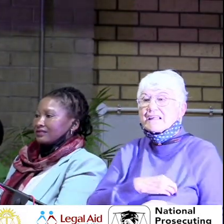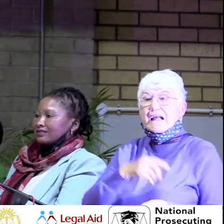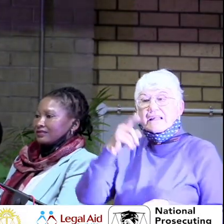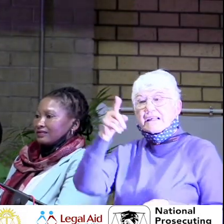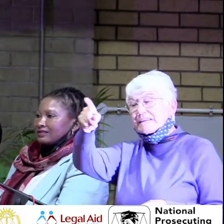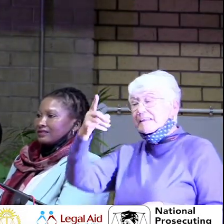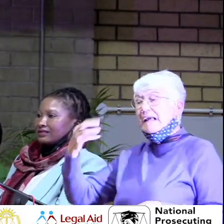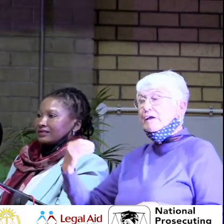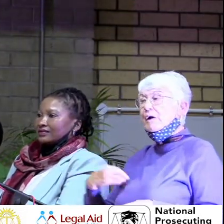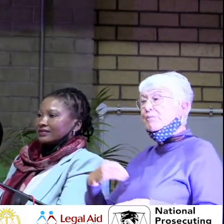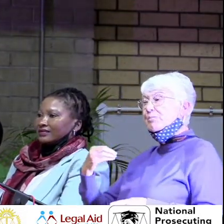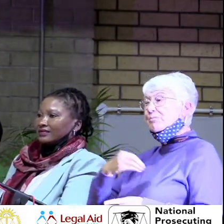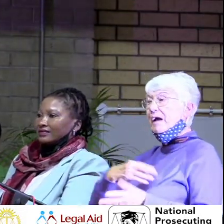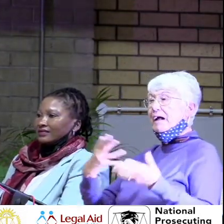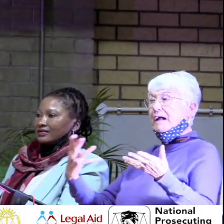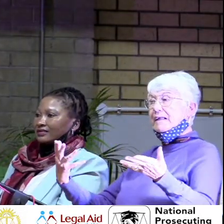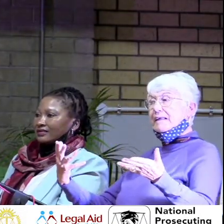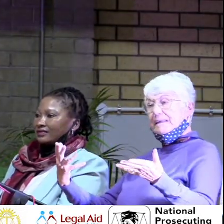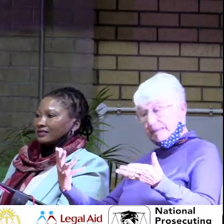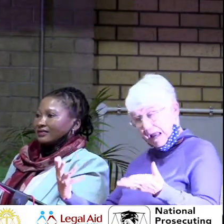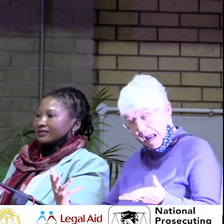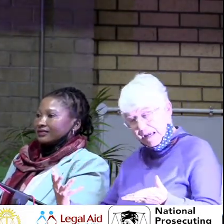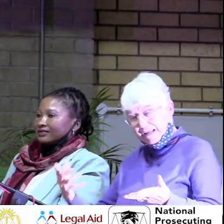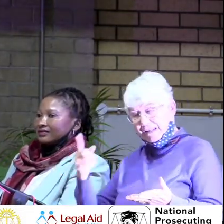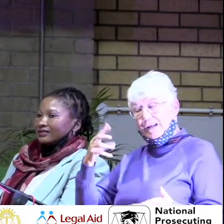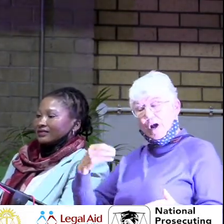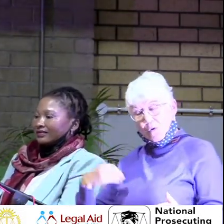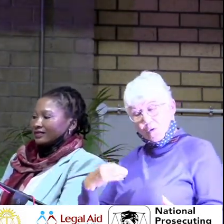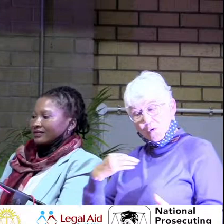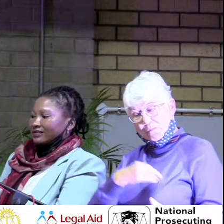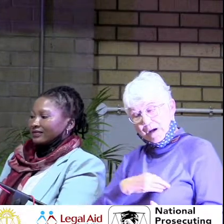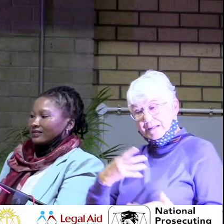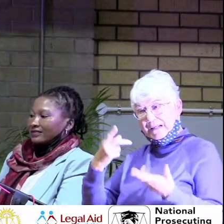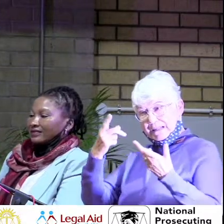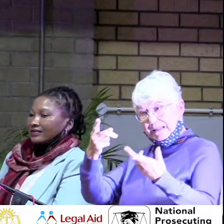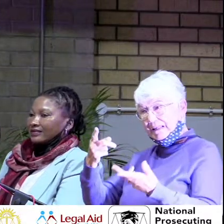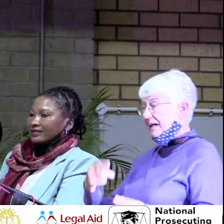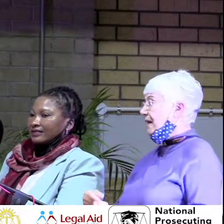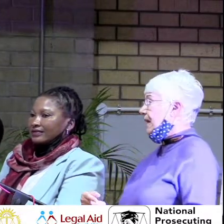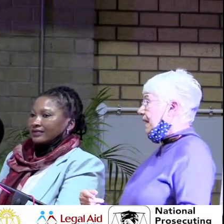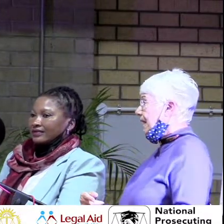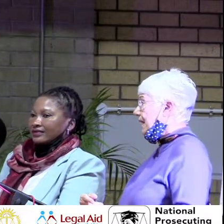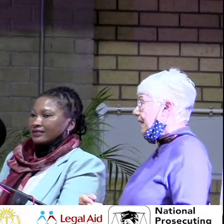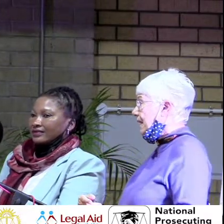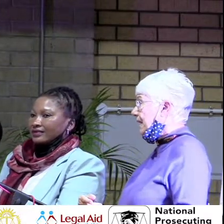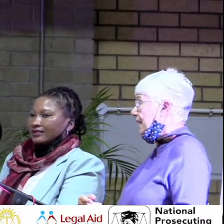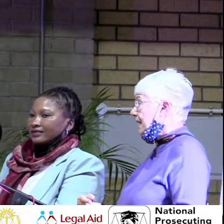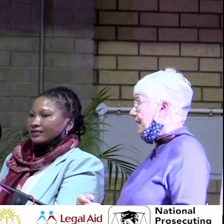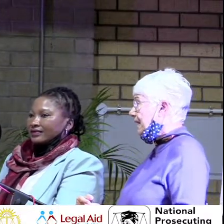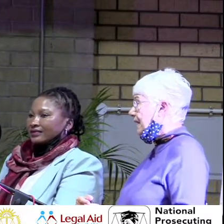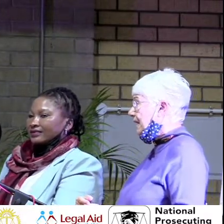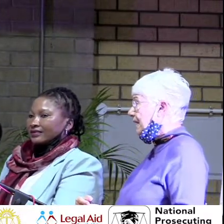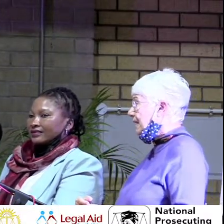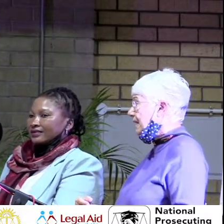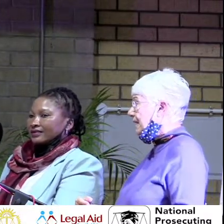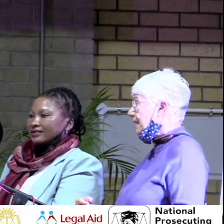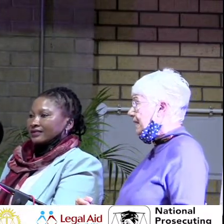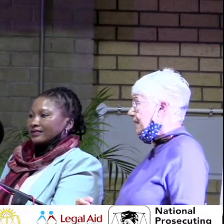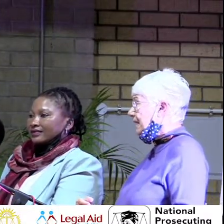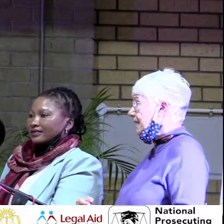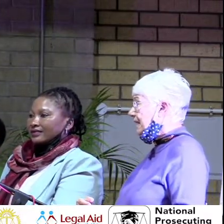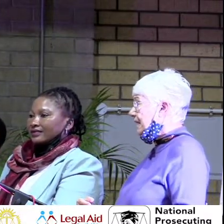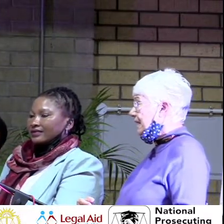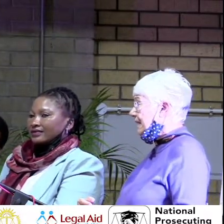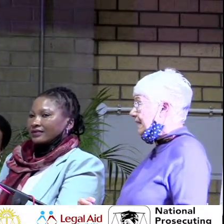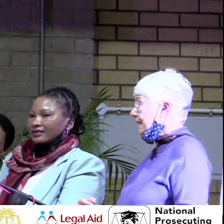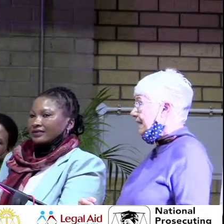woman before you became a female. I want to say to a woman, you are a rock to the mountain. I want to say to the women out there,